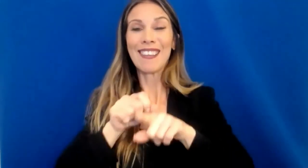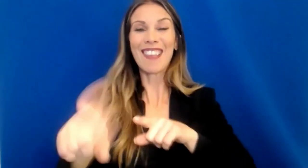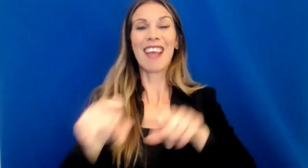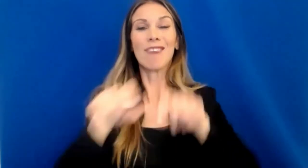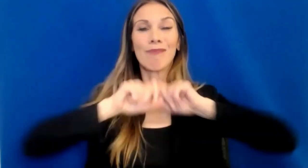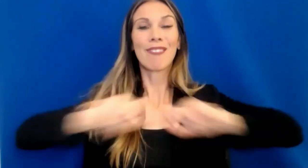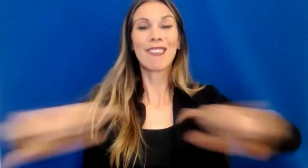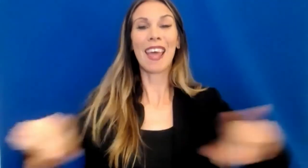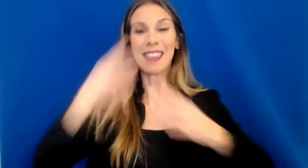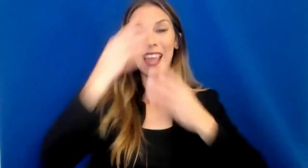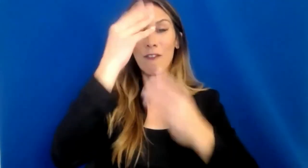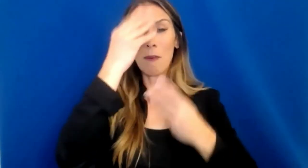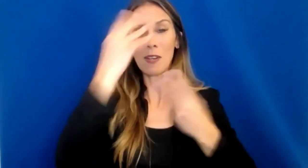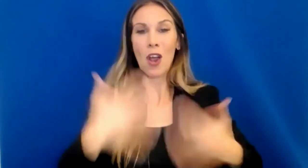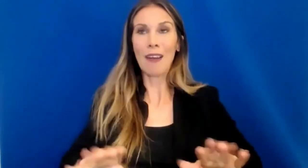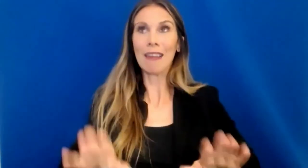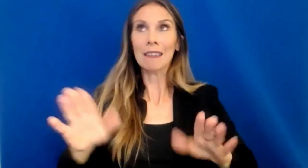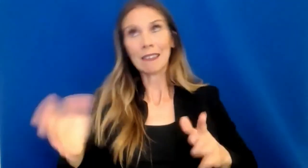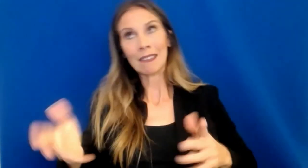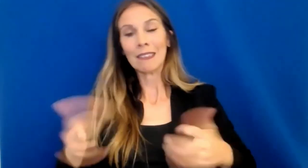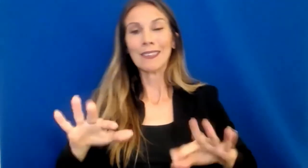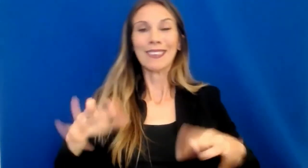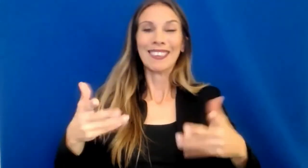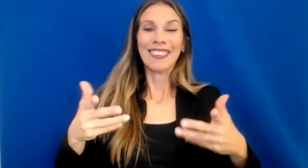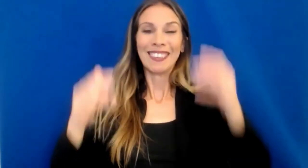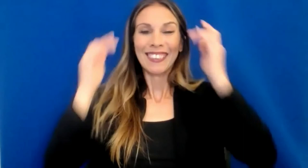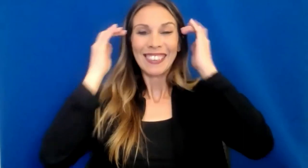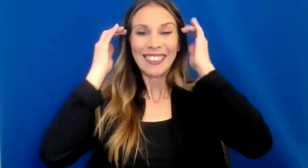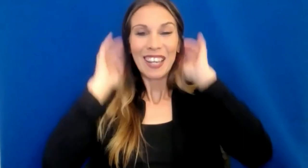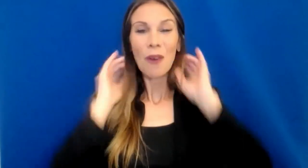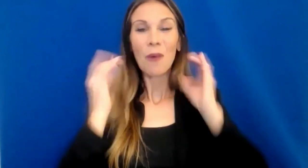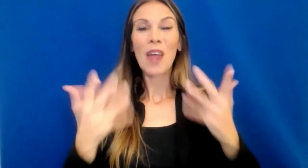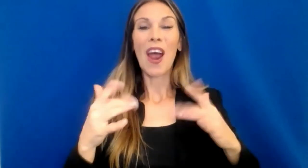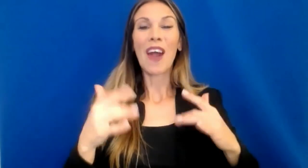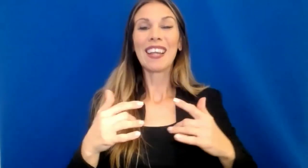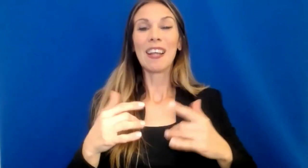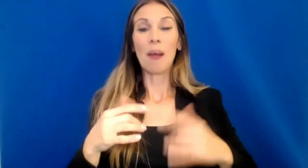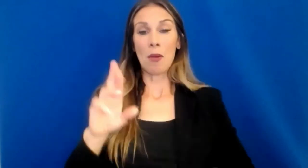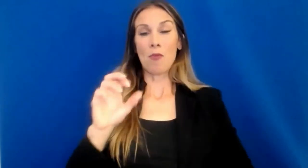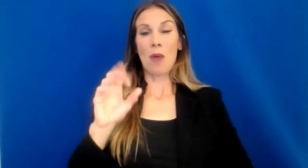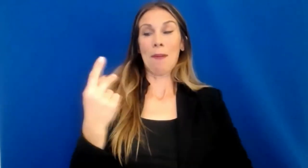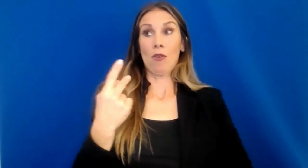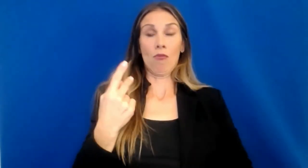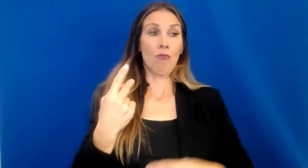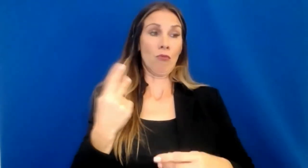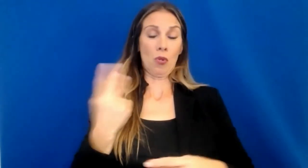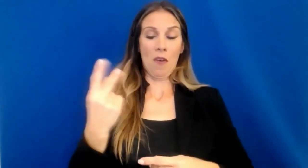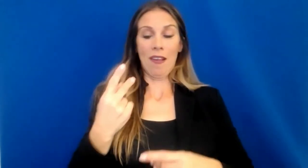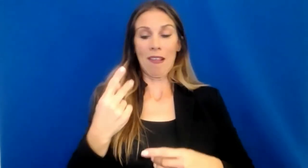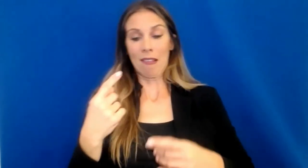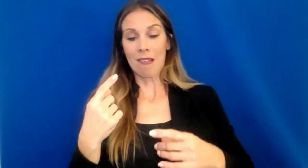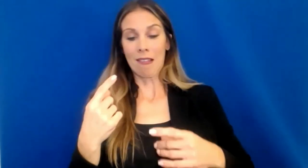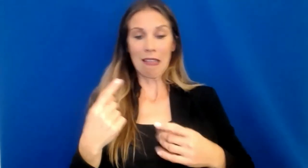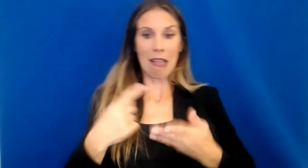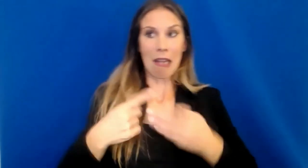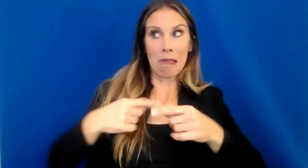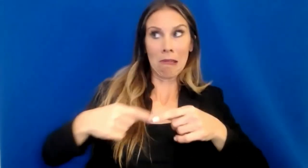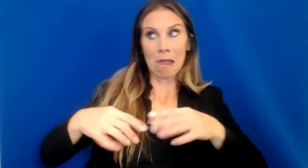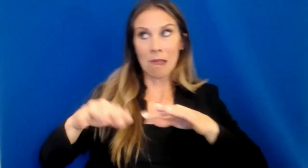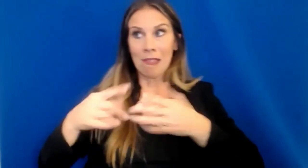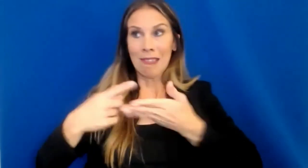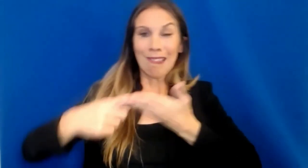is a yin and yang and between Robert and I, where I'm the one who says, just tell